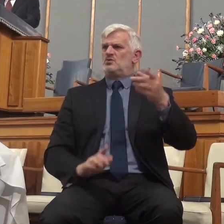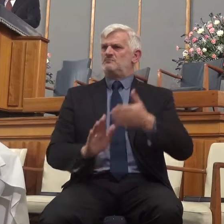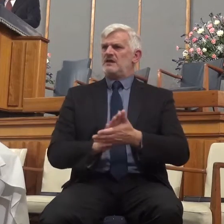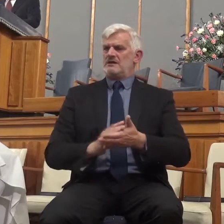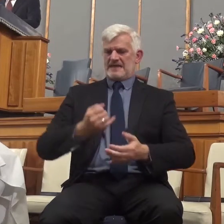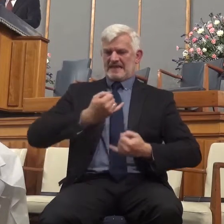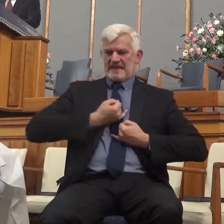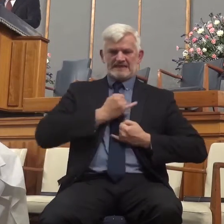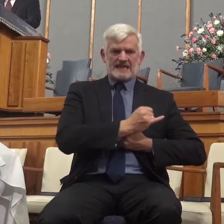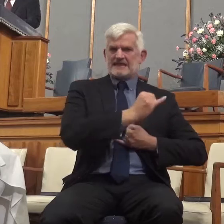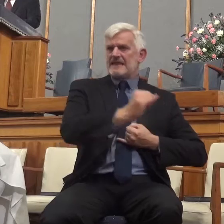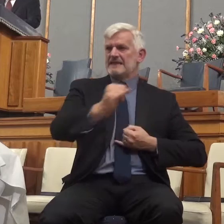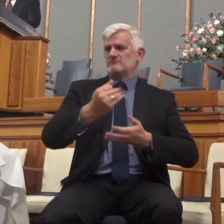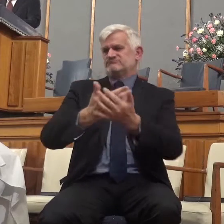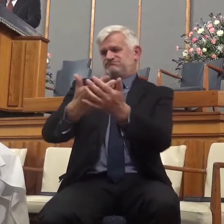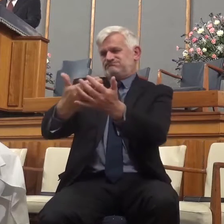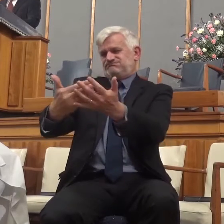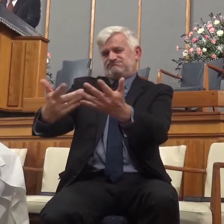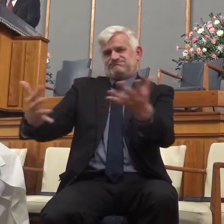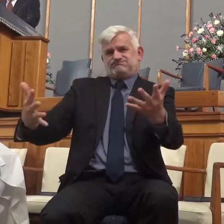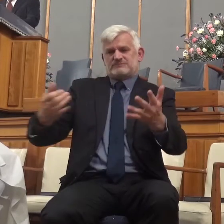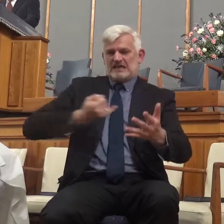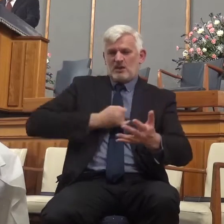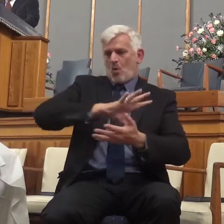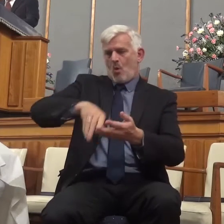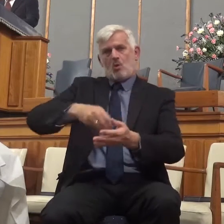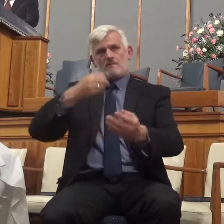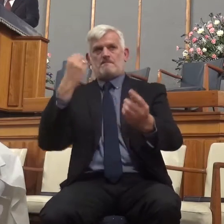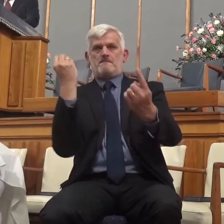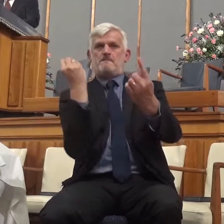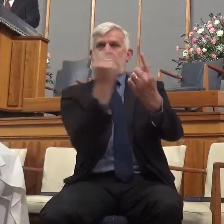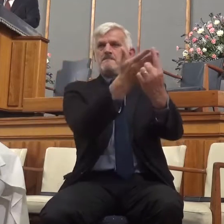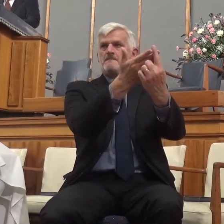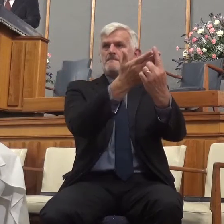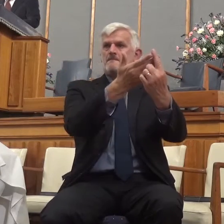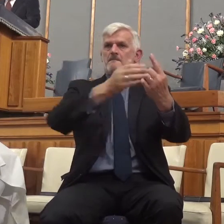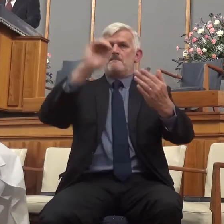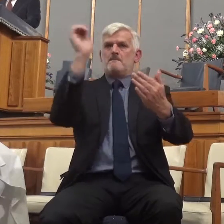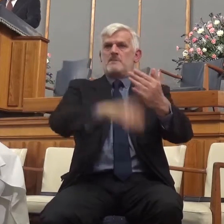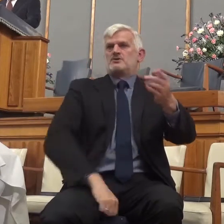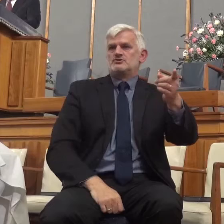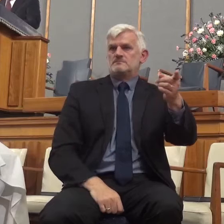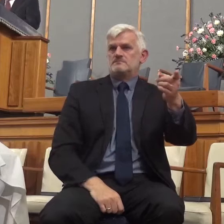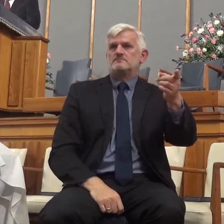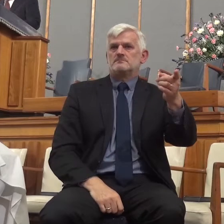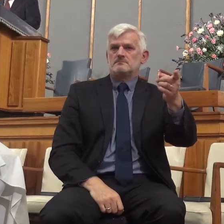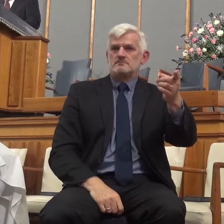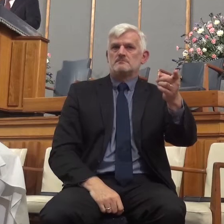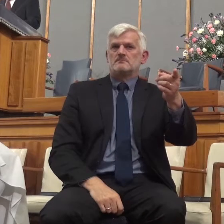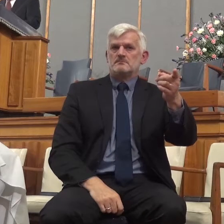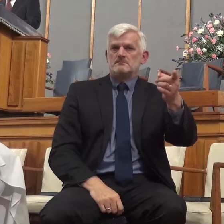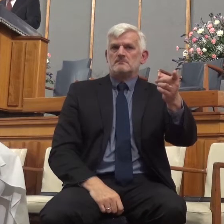punished him instead of them. And in terrifying and terrible moments, the eternal